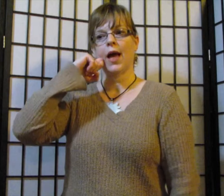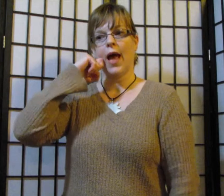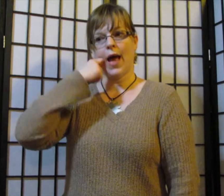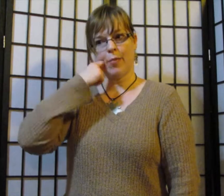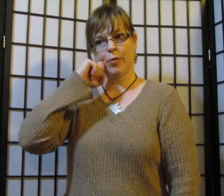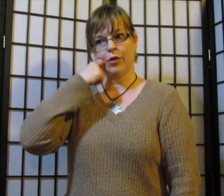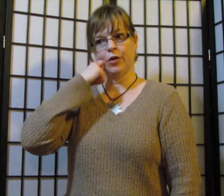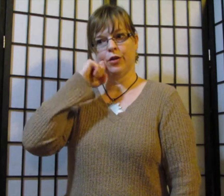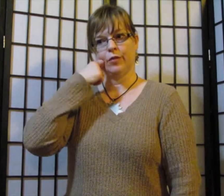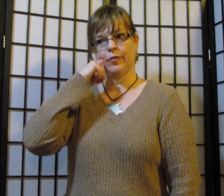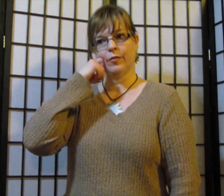Apple.